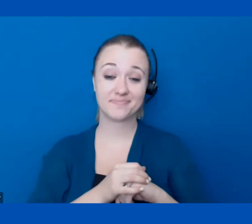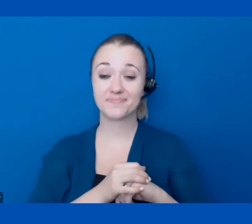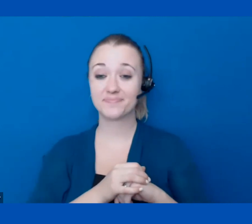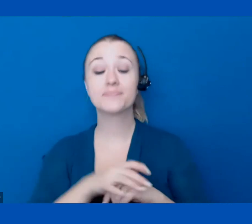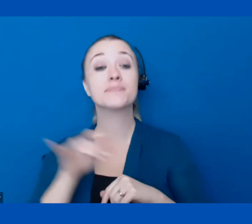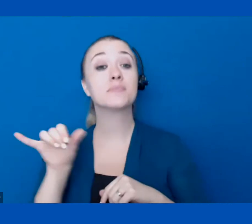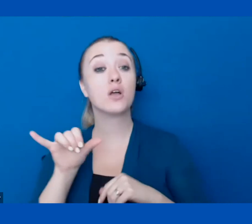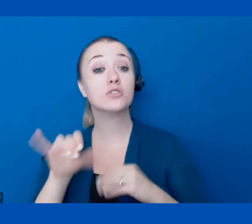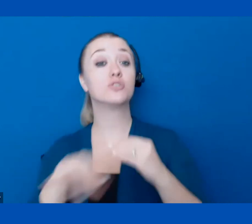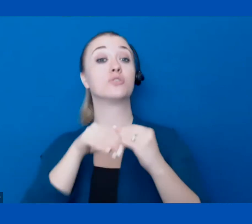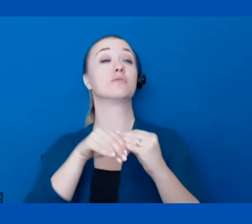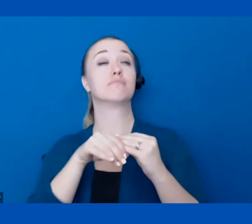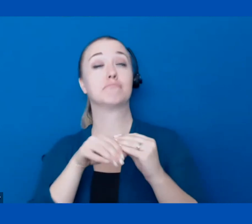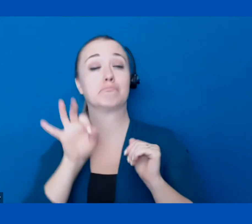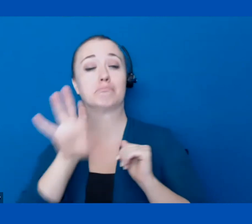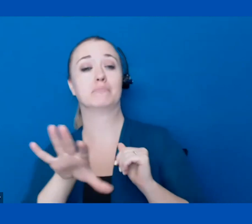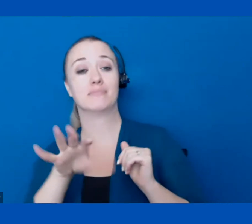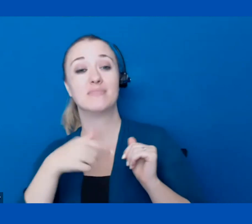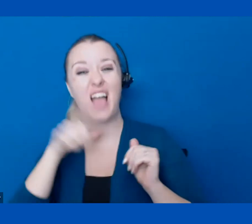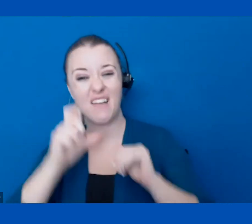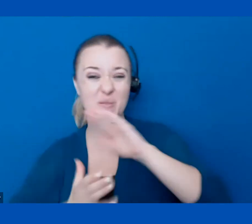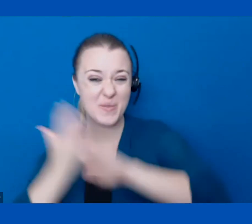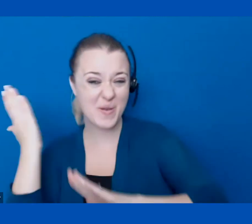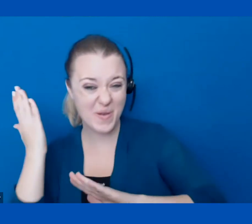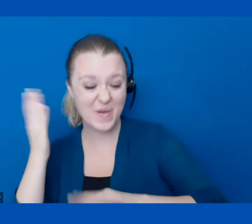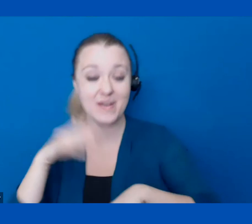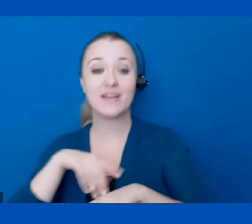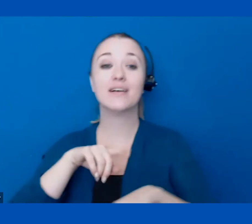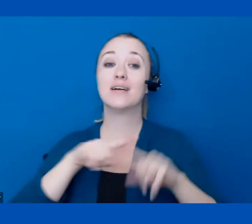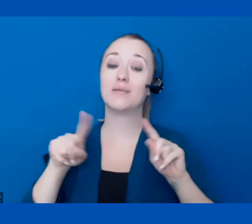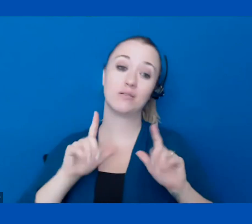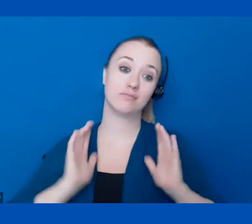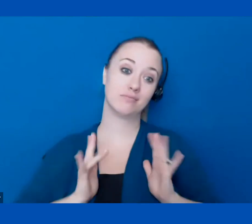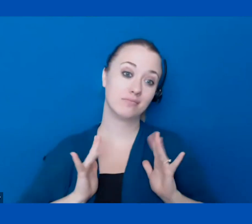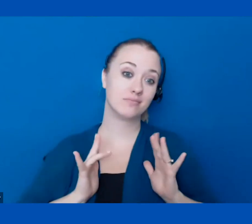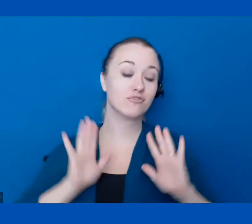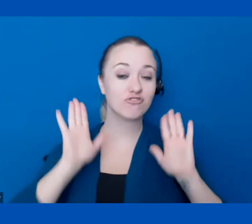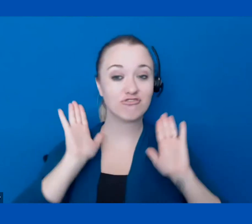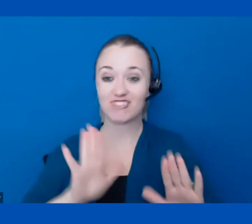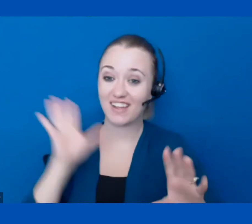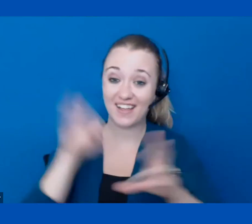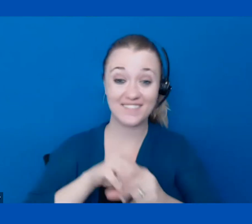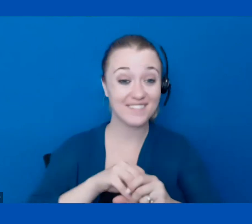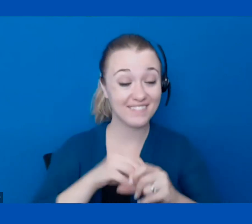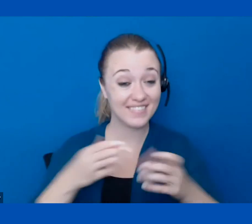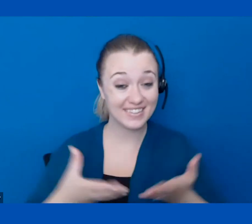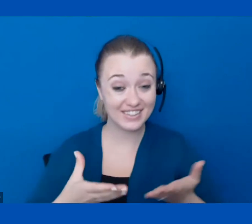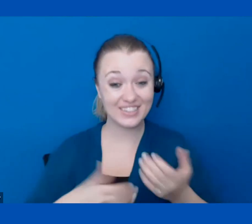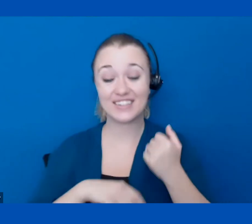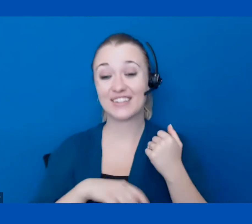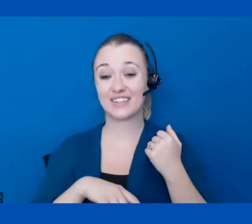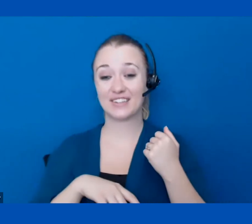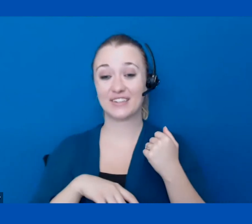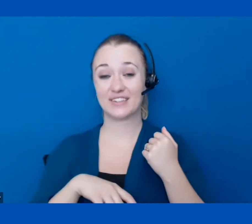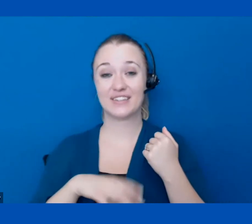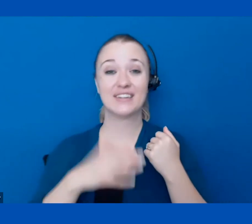Also, I just want to say real fast, I have to go, but it was great being here. And thank you, all of you